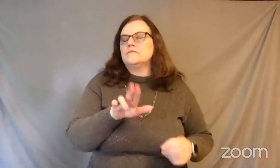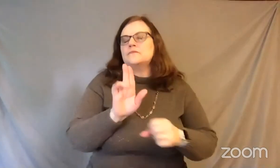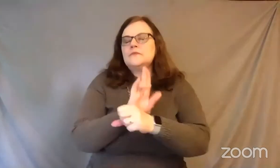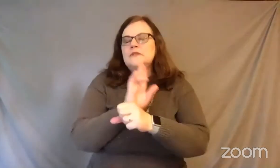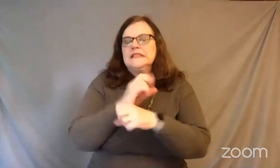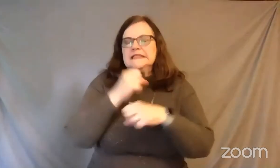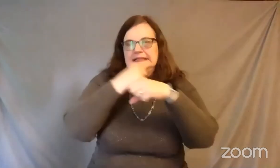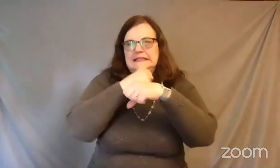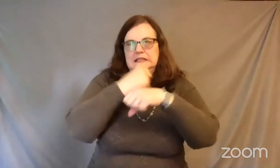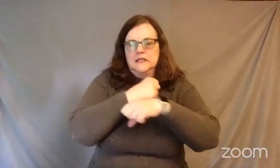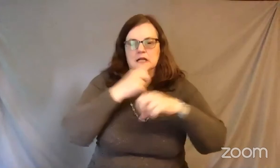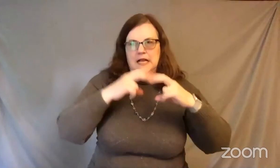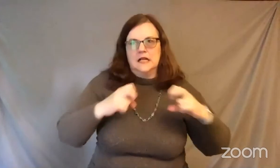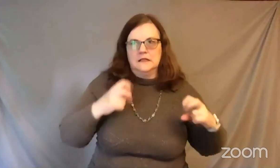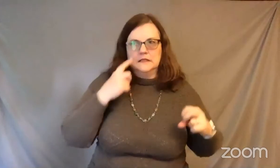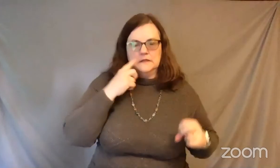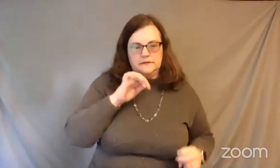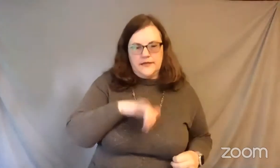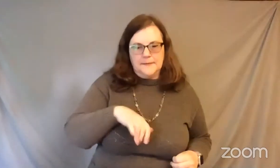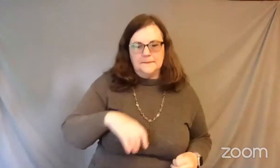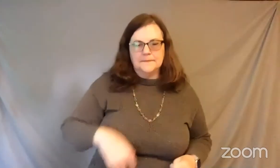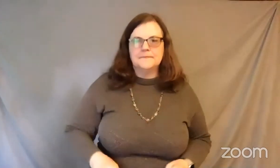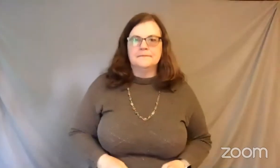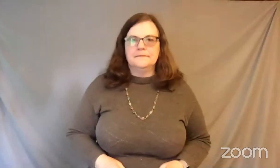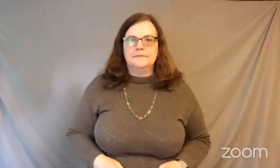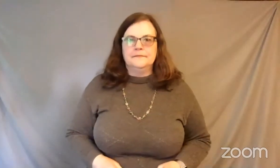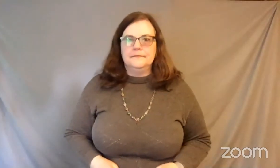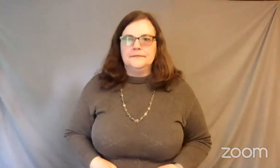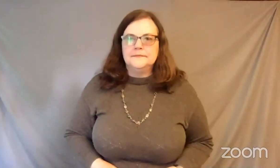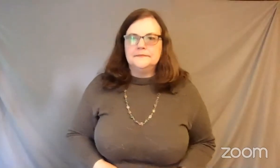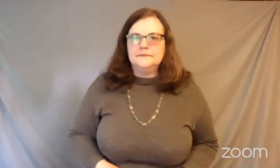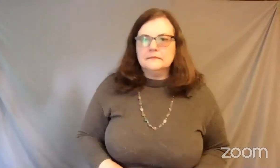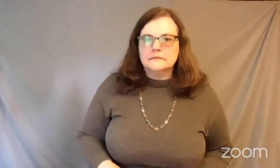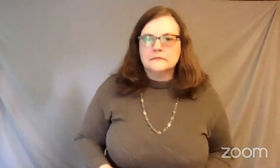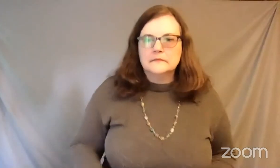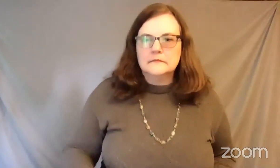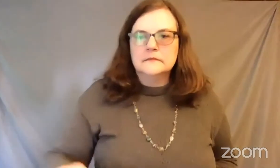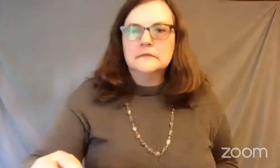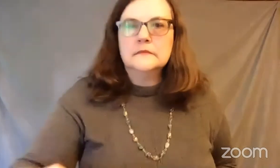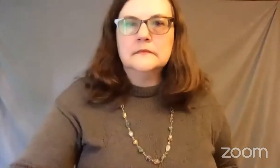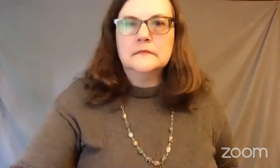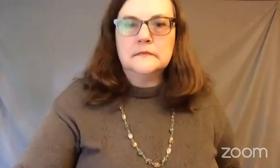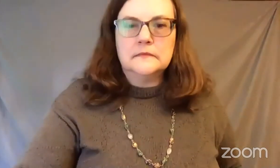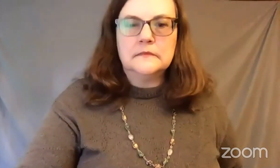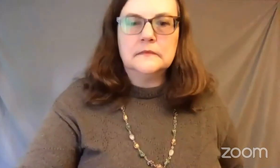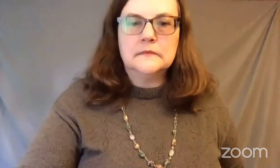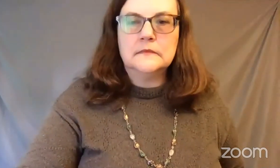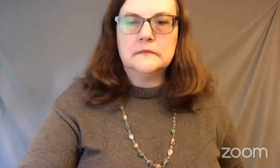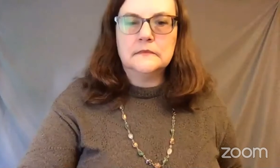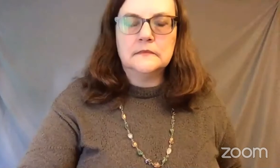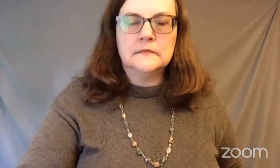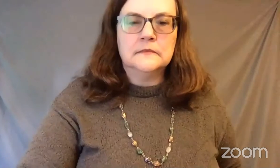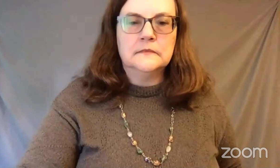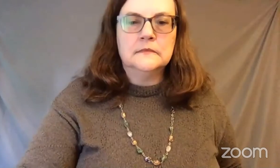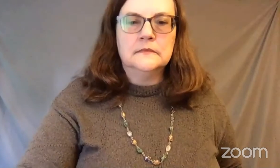And we're interested in seeing if there's any statistical difference between the two, and we use statistical analysis to be able to determine